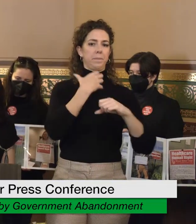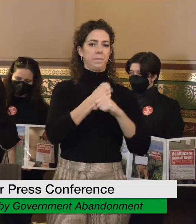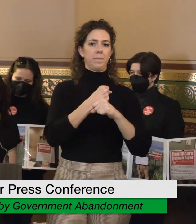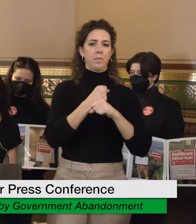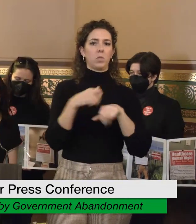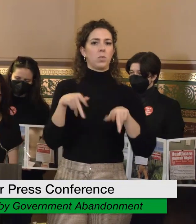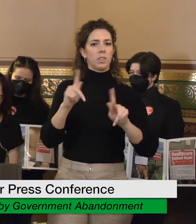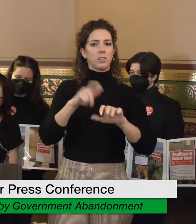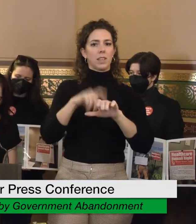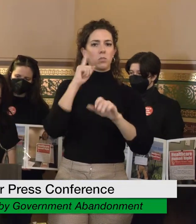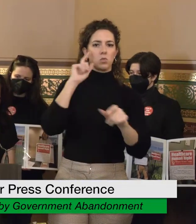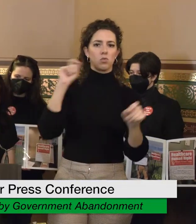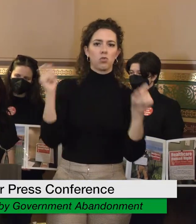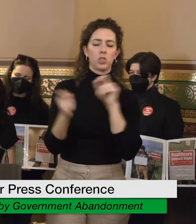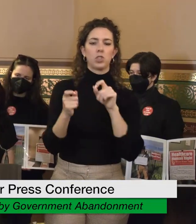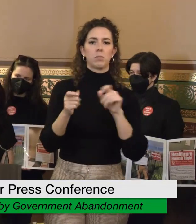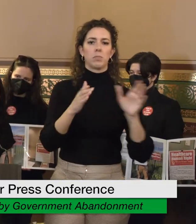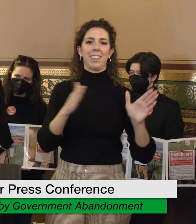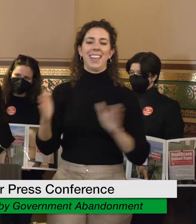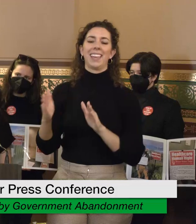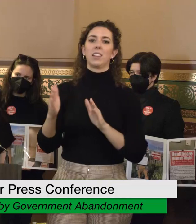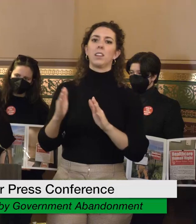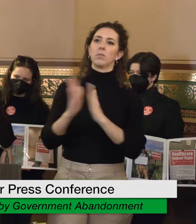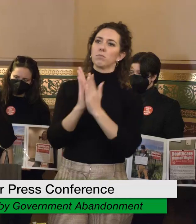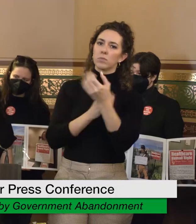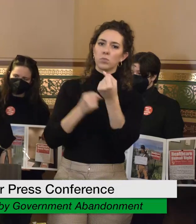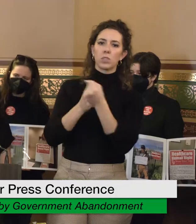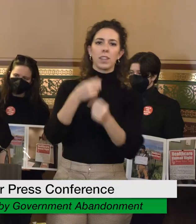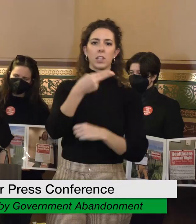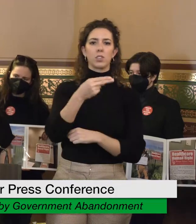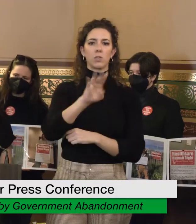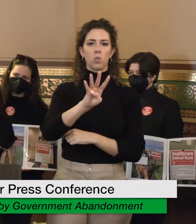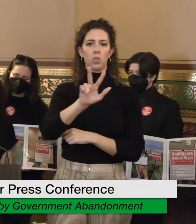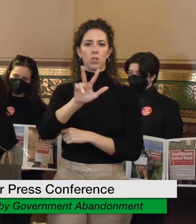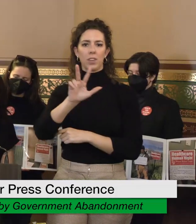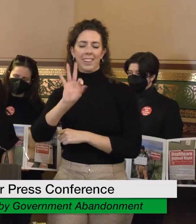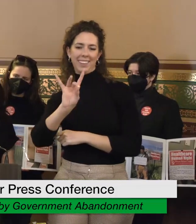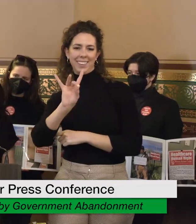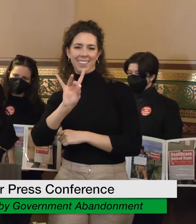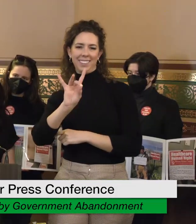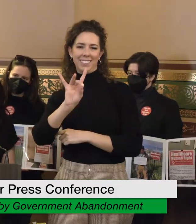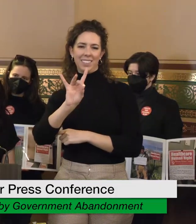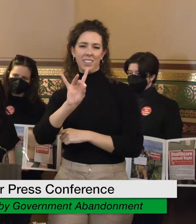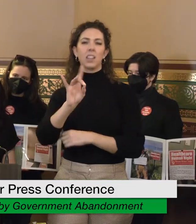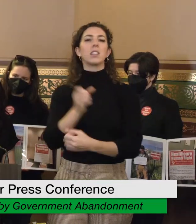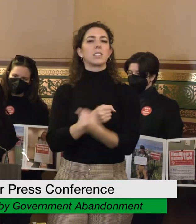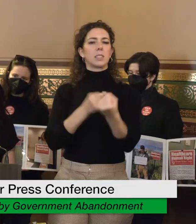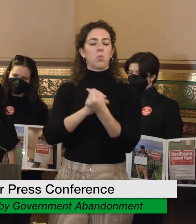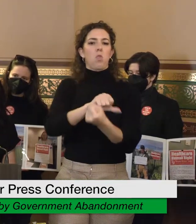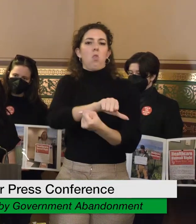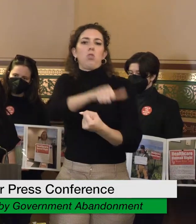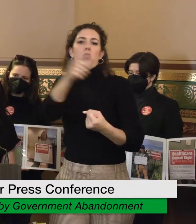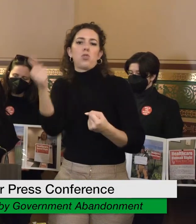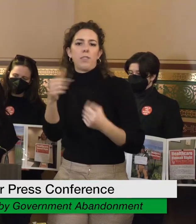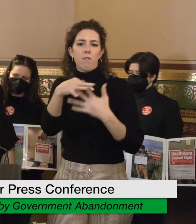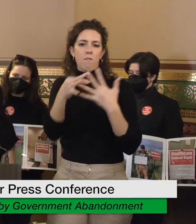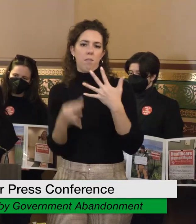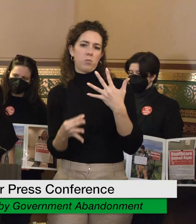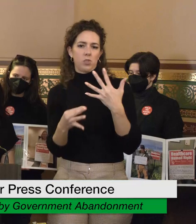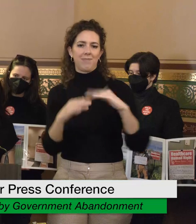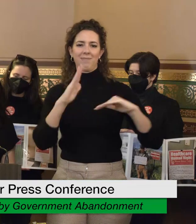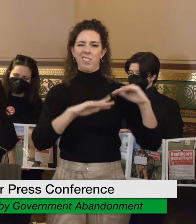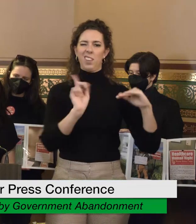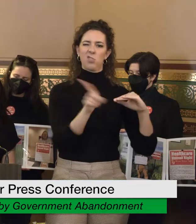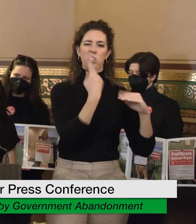We're calling on them to support H-438, Alternative to Incarceration Bill. Give Vermont a chance to shift spending priorities to the things our